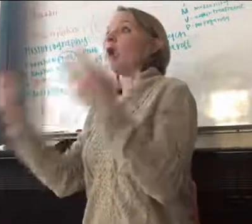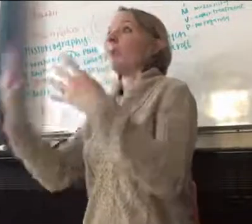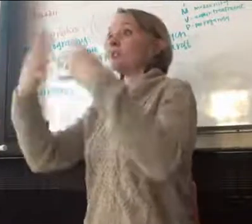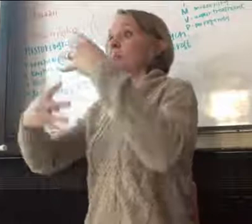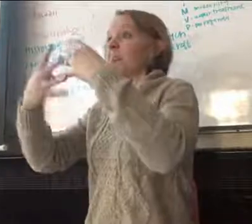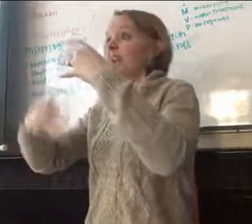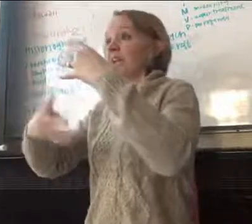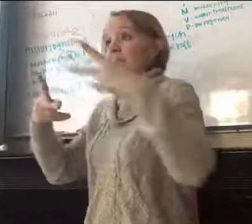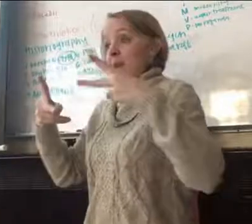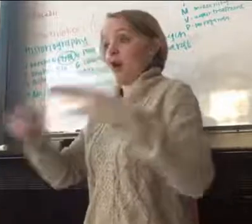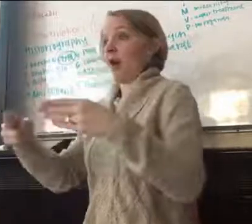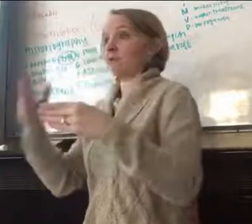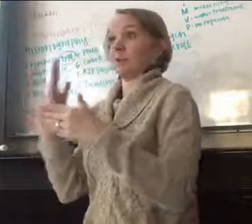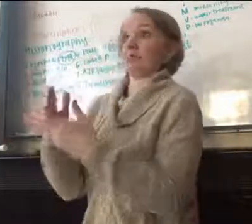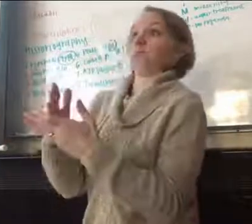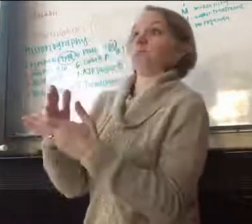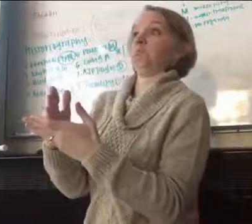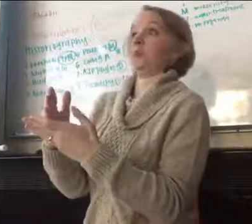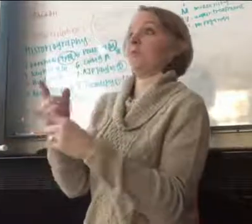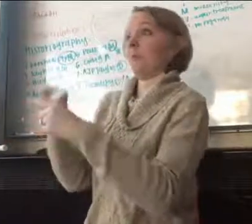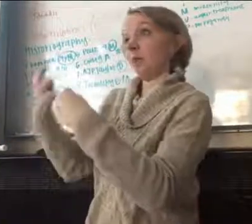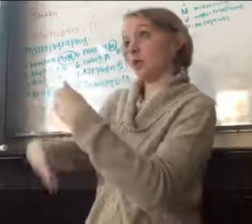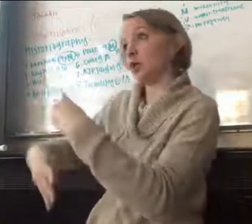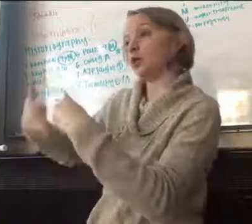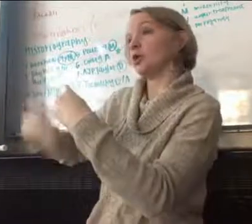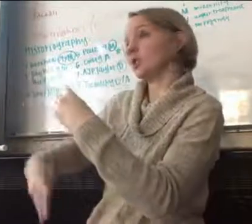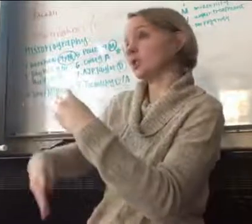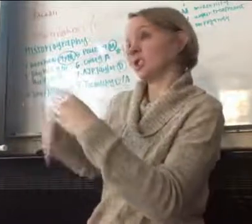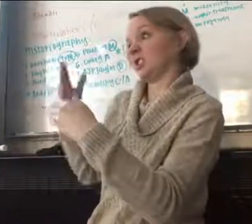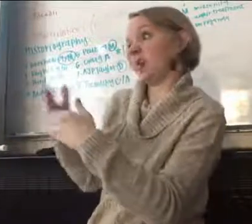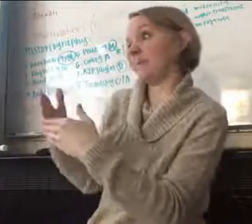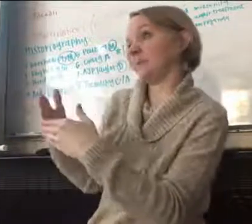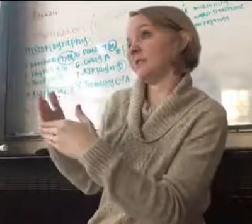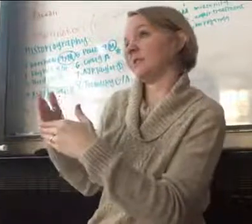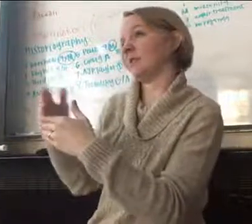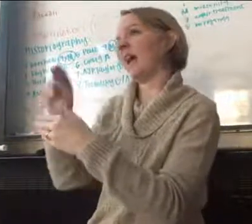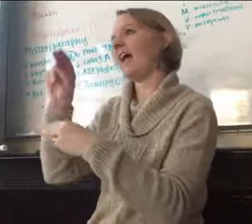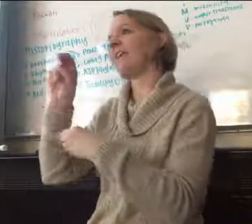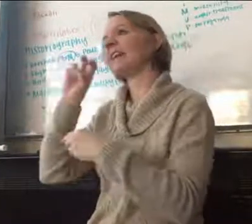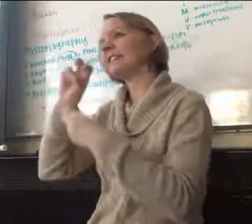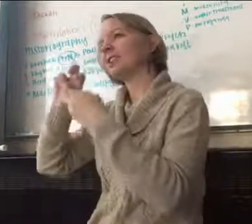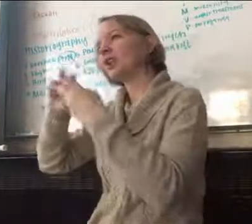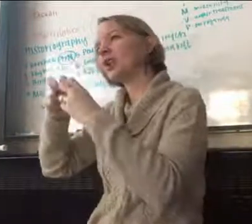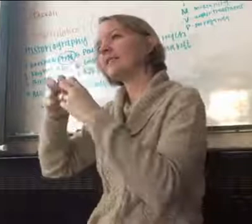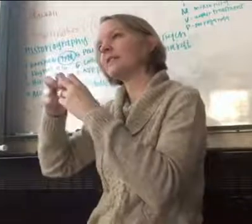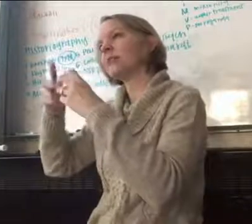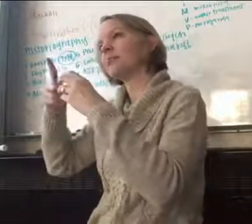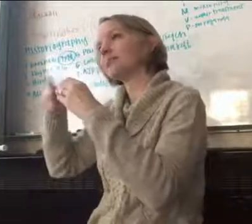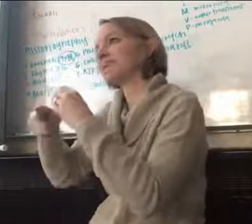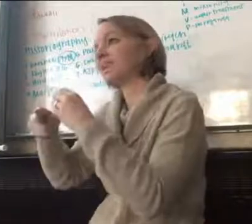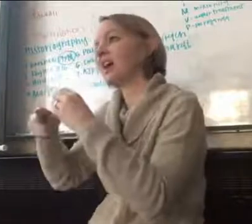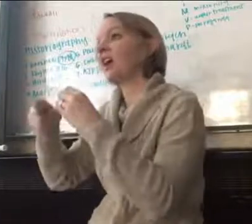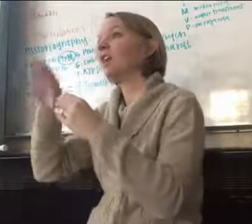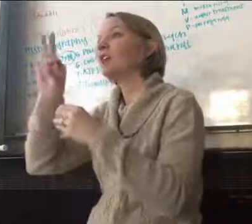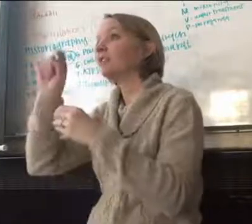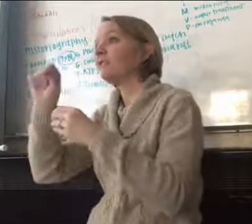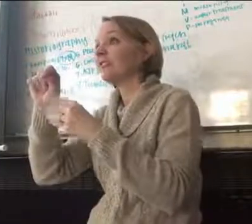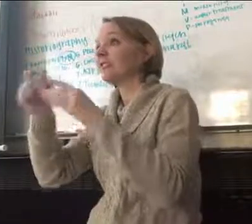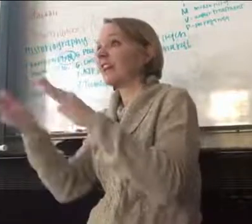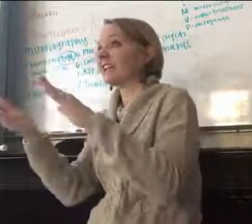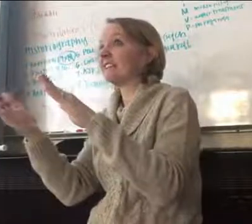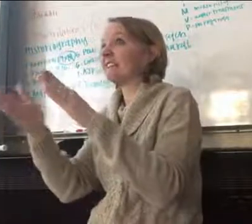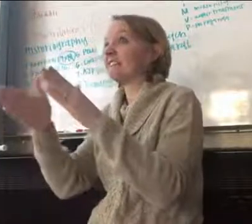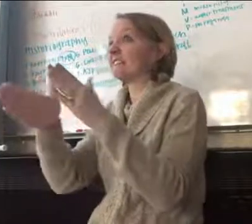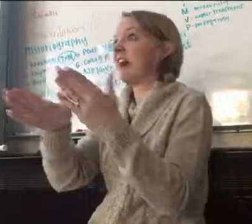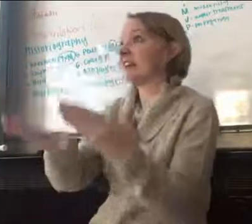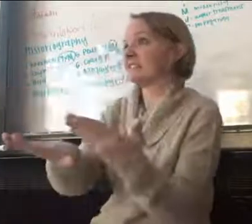been cut off from your feet and all those nerve endings are gone, and your foot quite literally dies off. Now